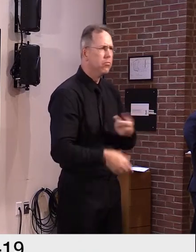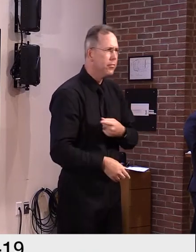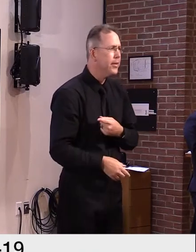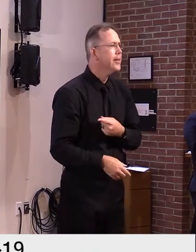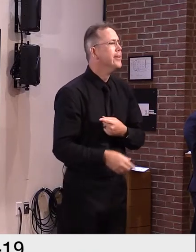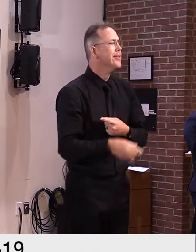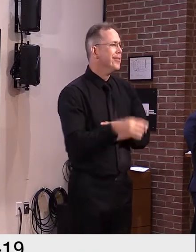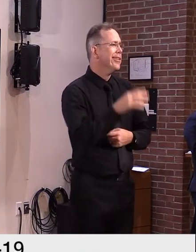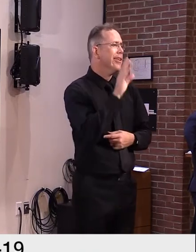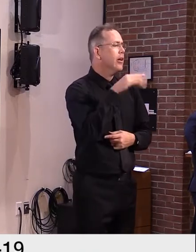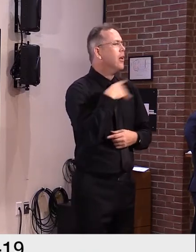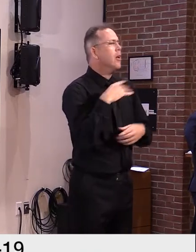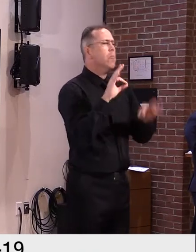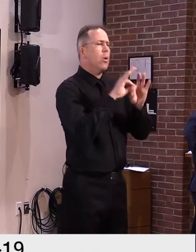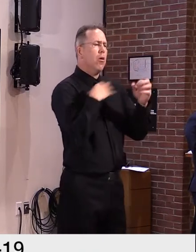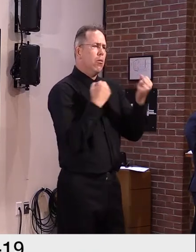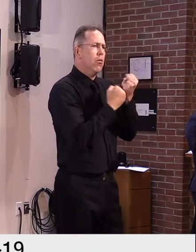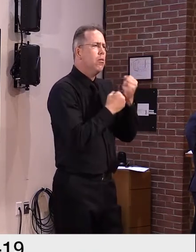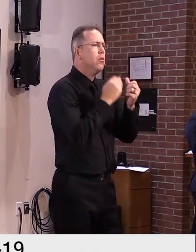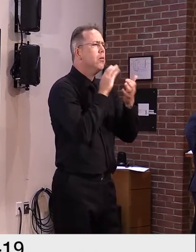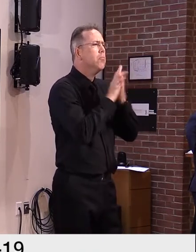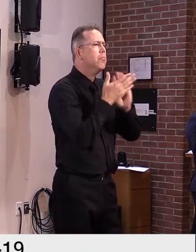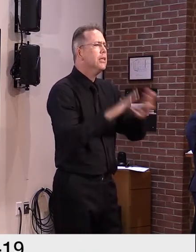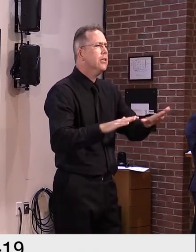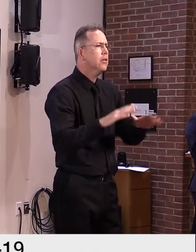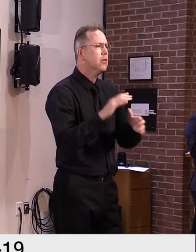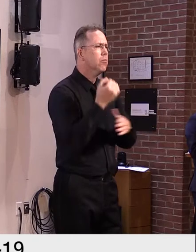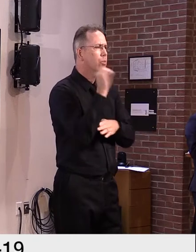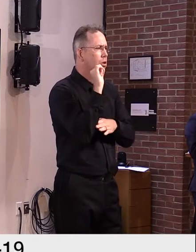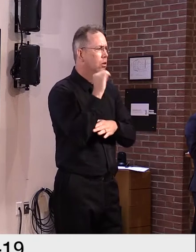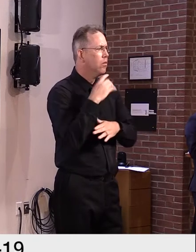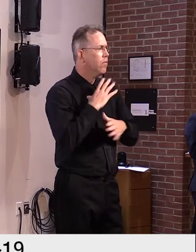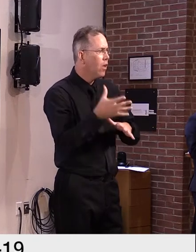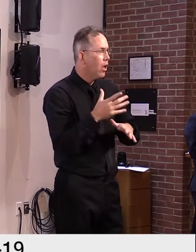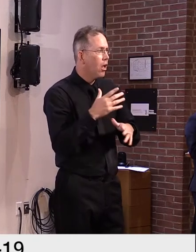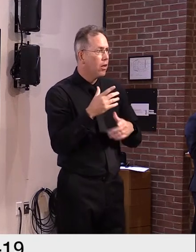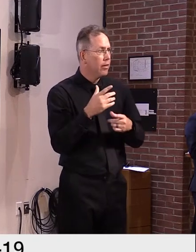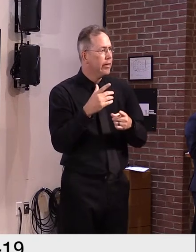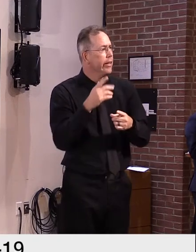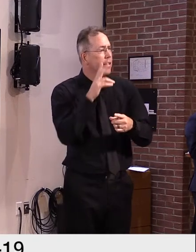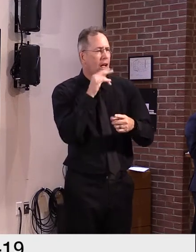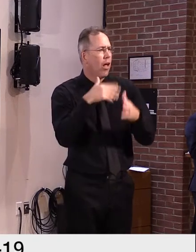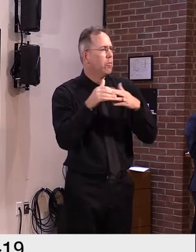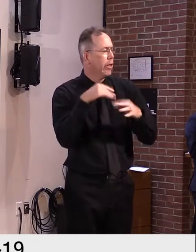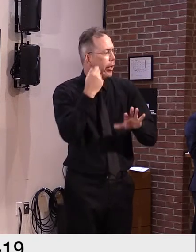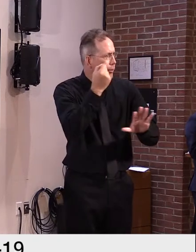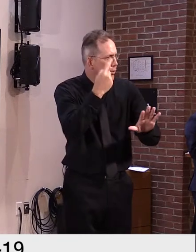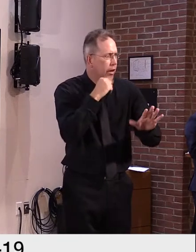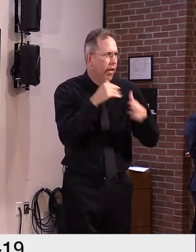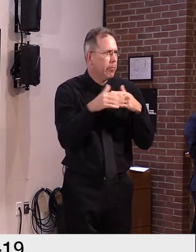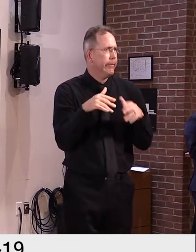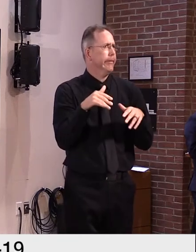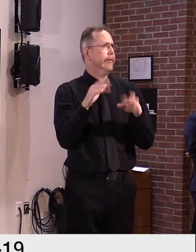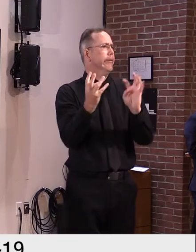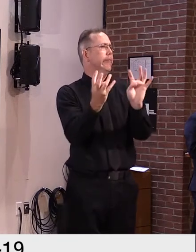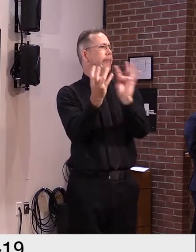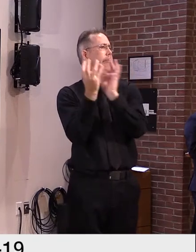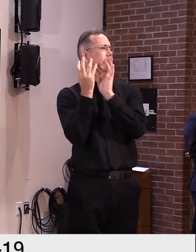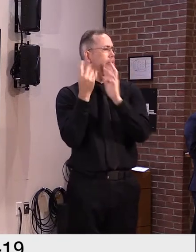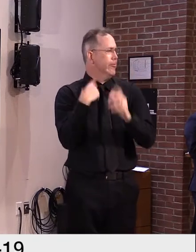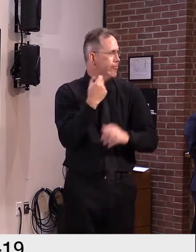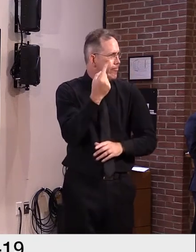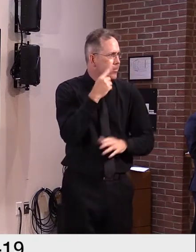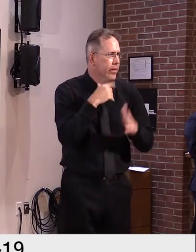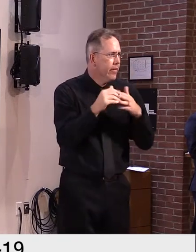standpoint. Uncomfortable, yes. We all put ourselves in uncomfortable positions when we run for office. It seemed to be